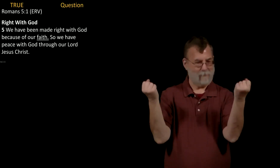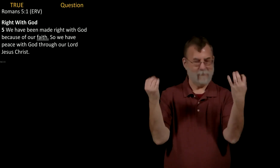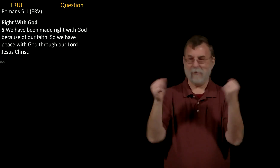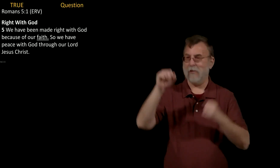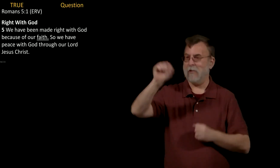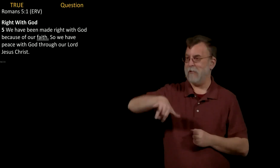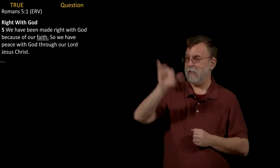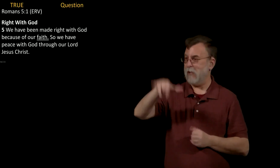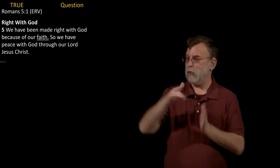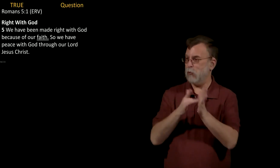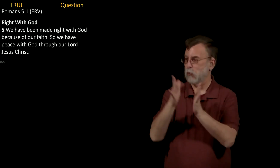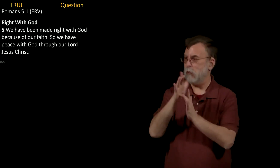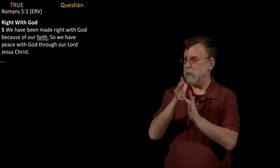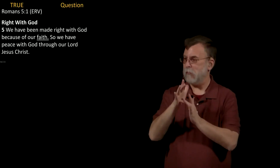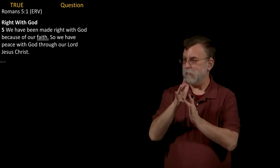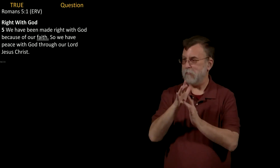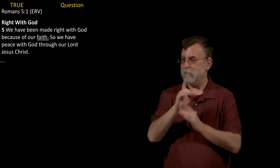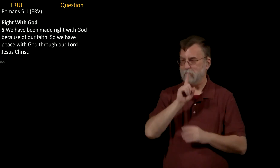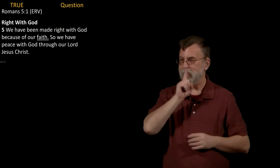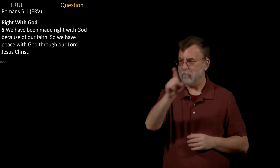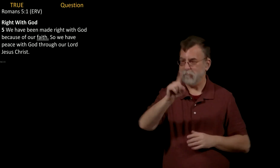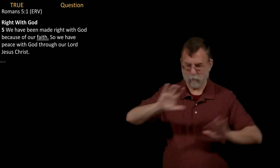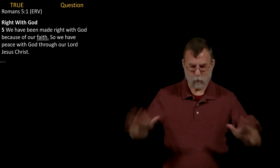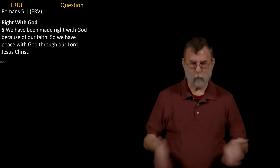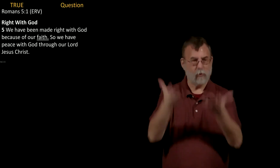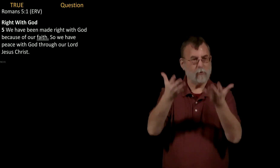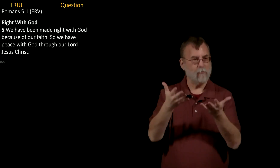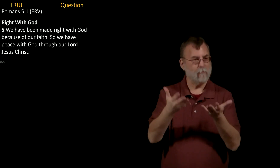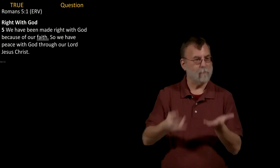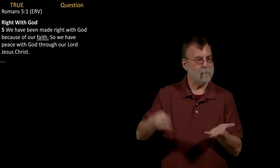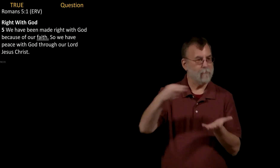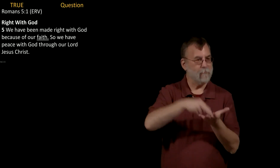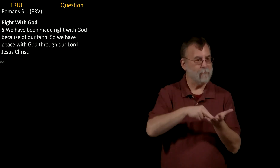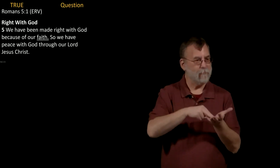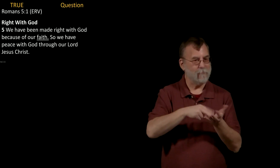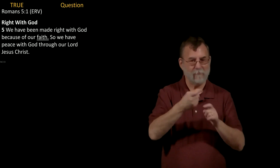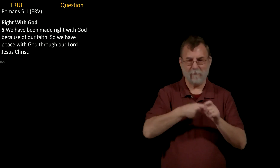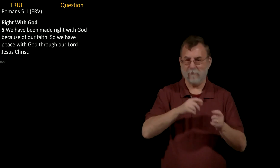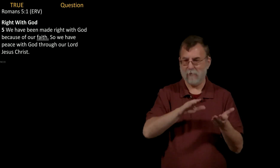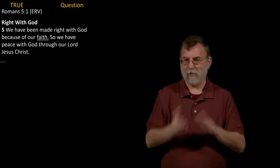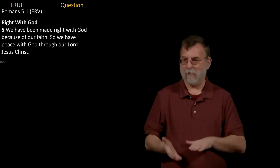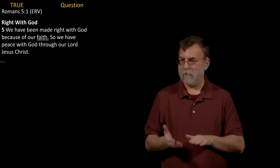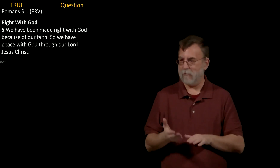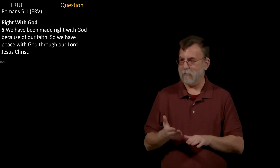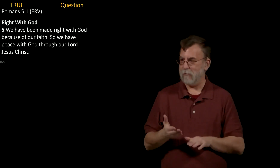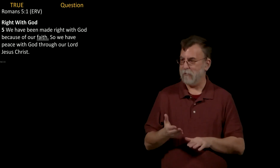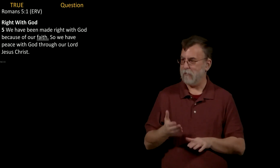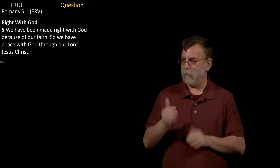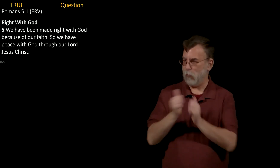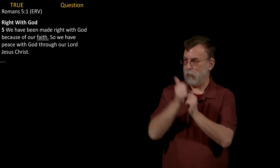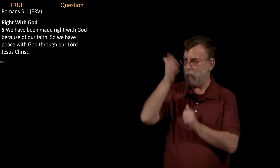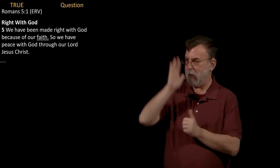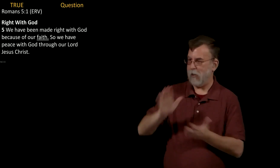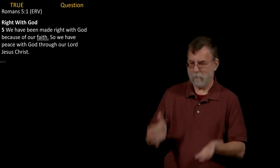surrender, yes, to Jesus, yes, will lift us up. He died on the